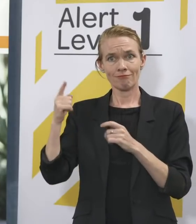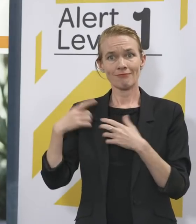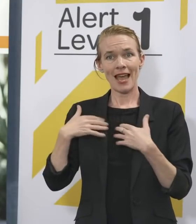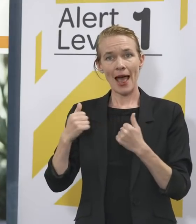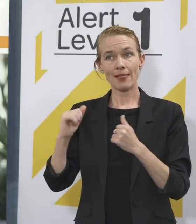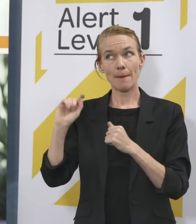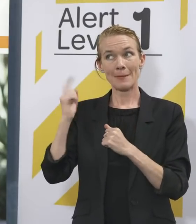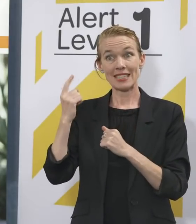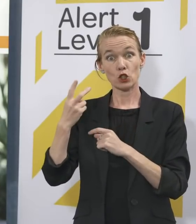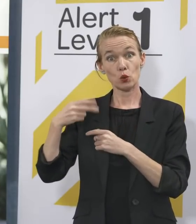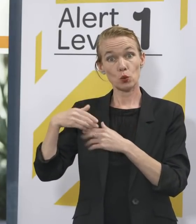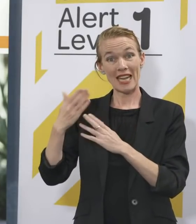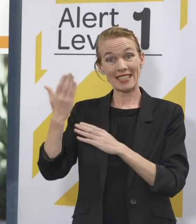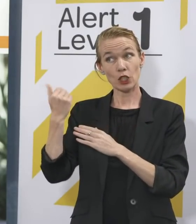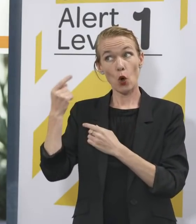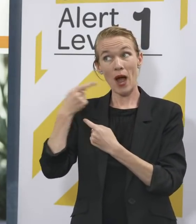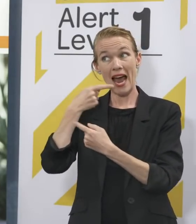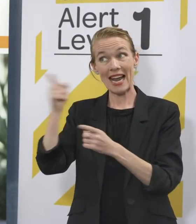both advice from our